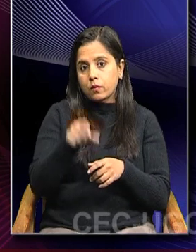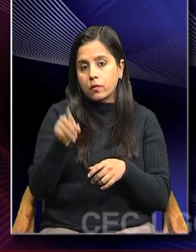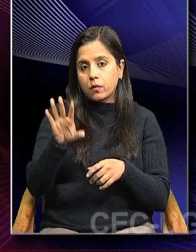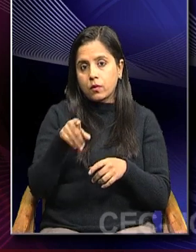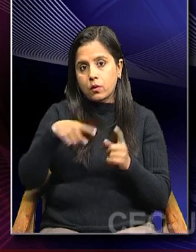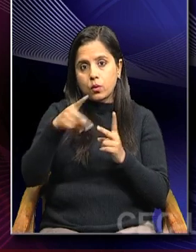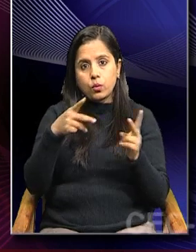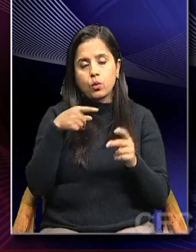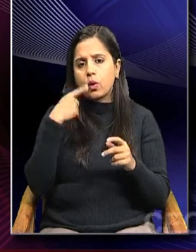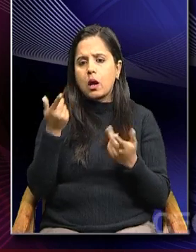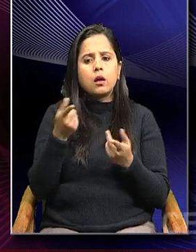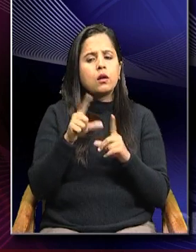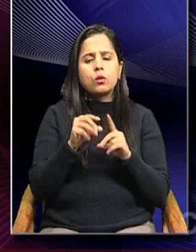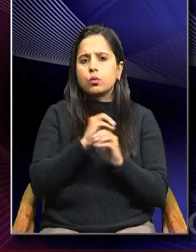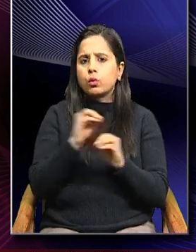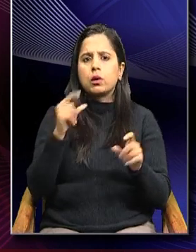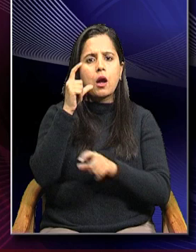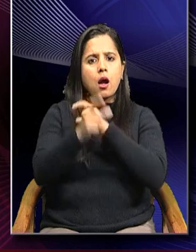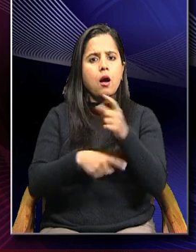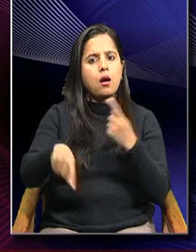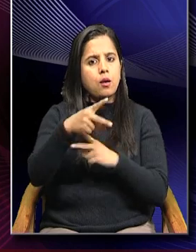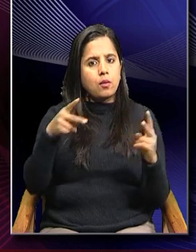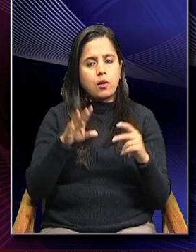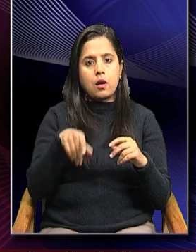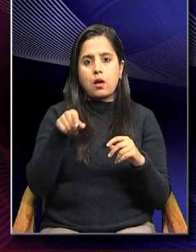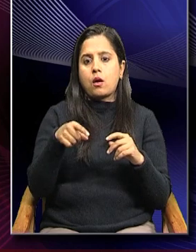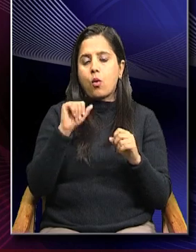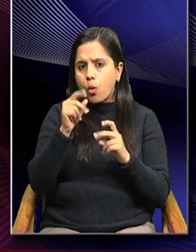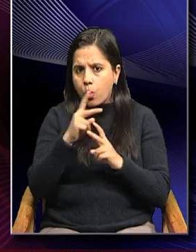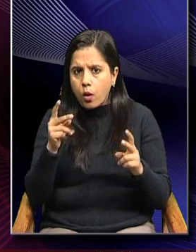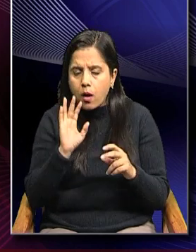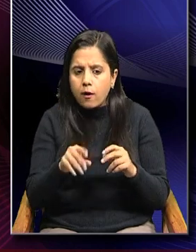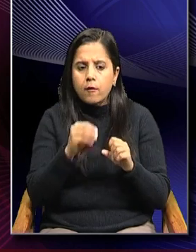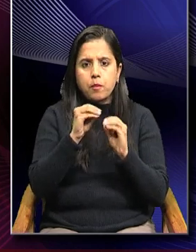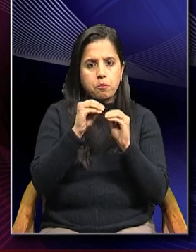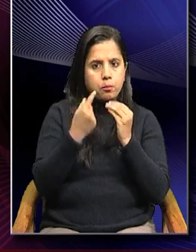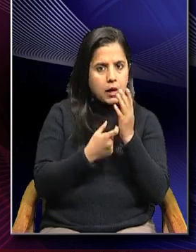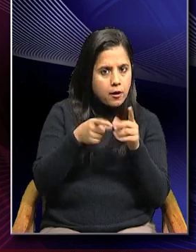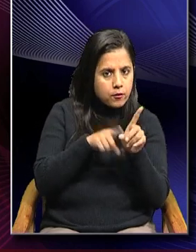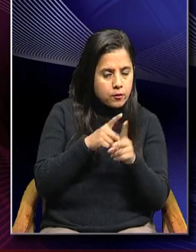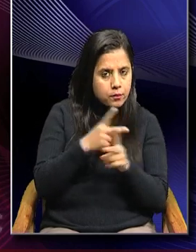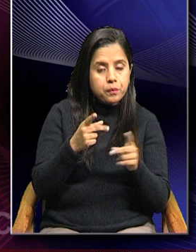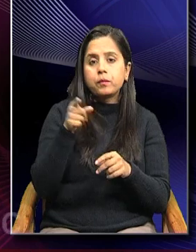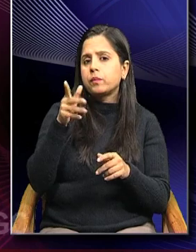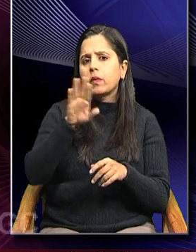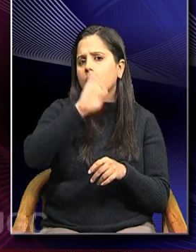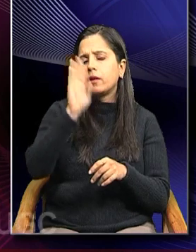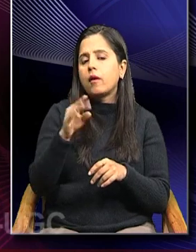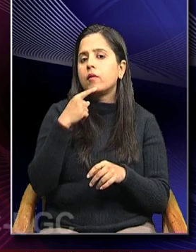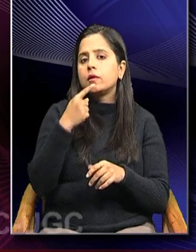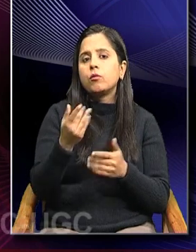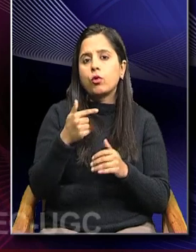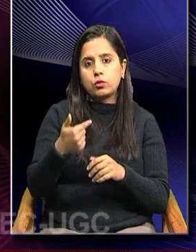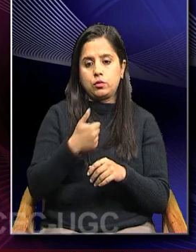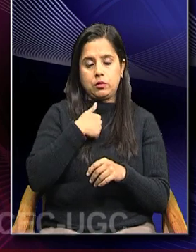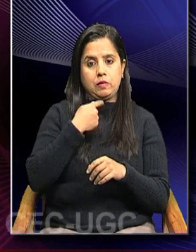teetotaler, who he has nothing to do with the company which is dealing with the breweries. So, they are basically they can never turn